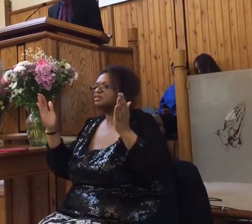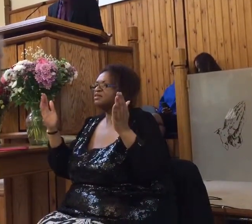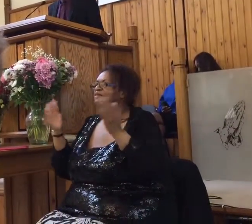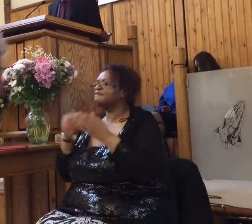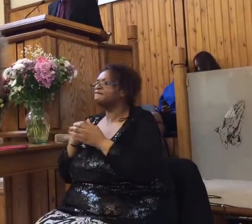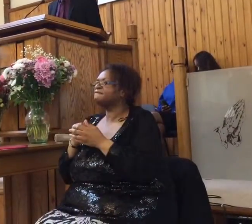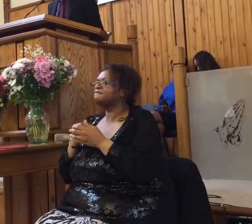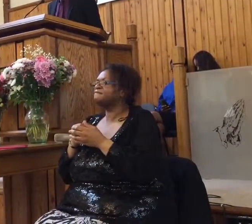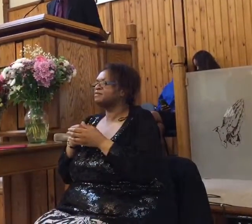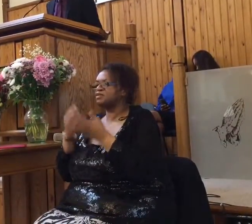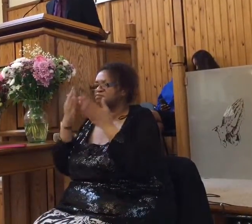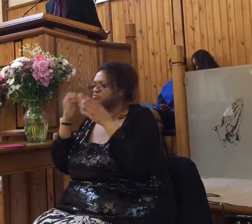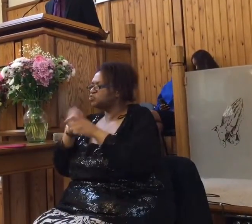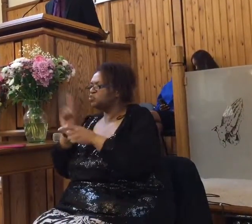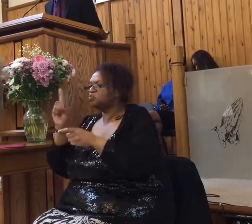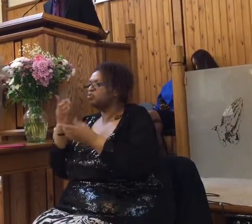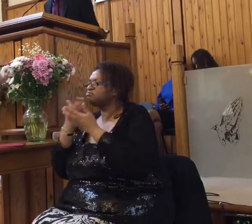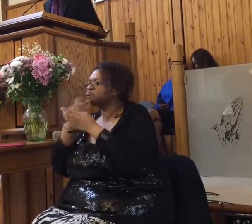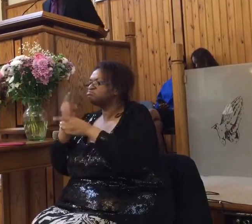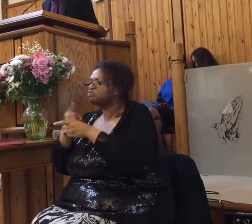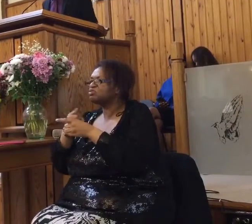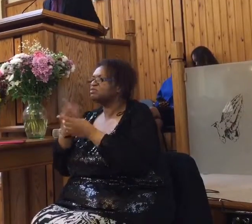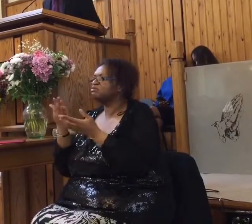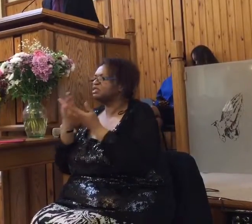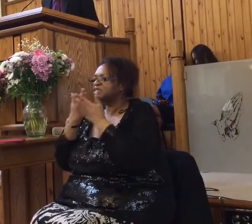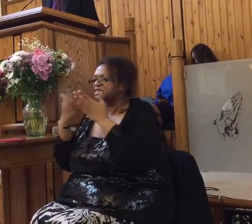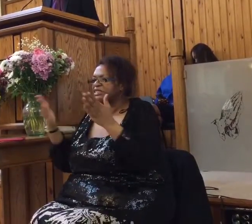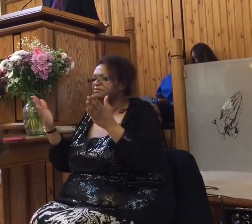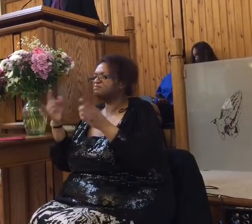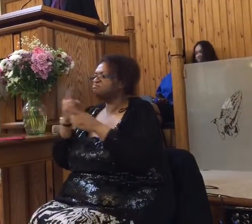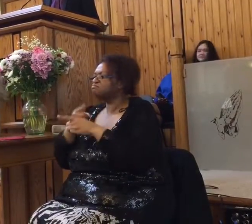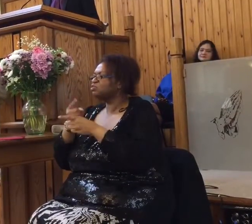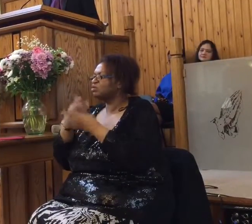what sermon am I preaching right now? What sermon was I preaching today?